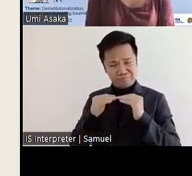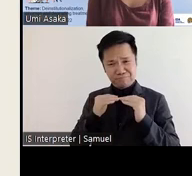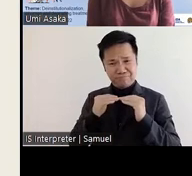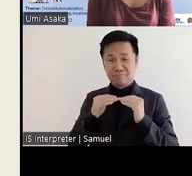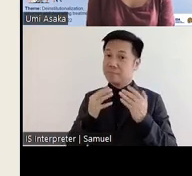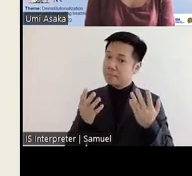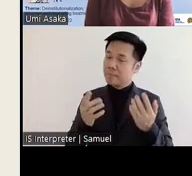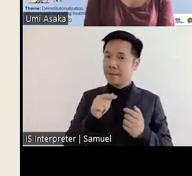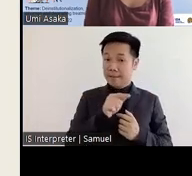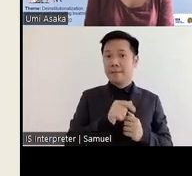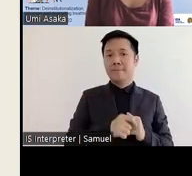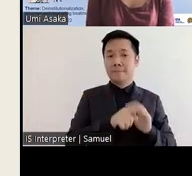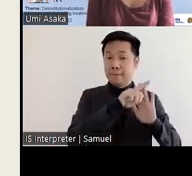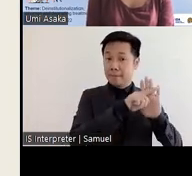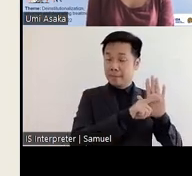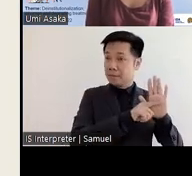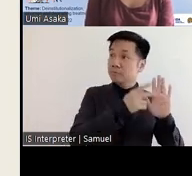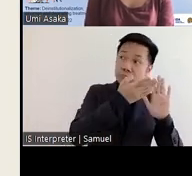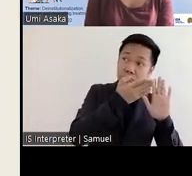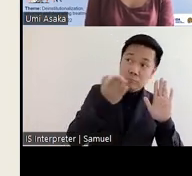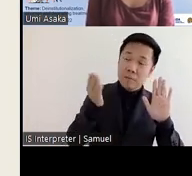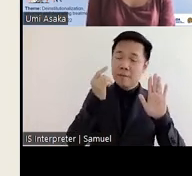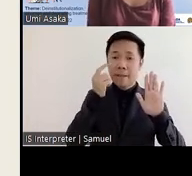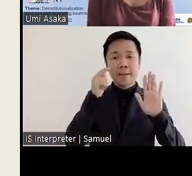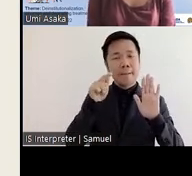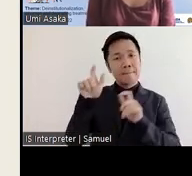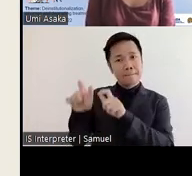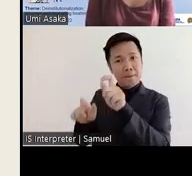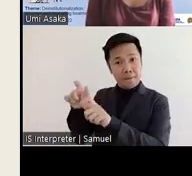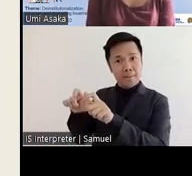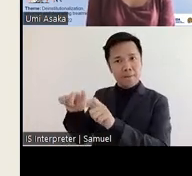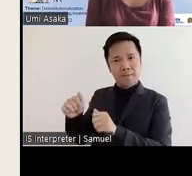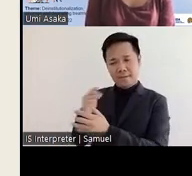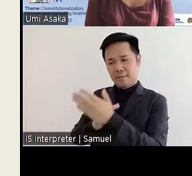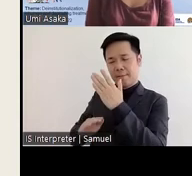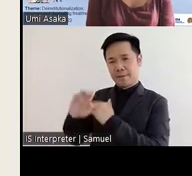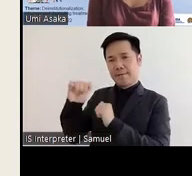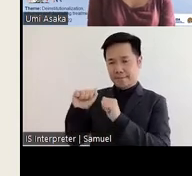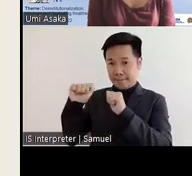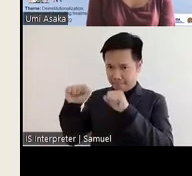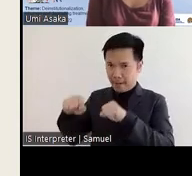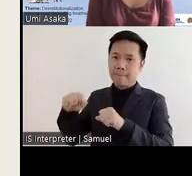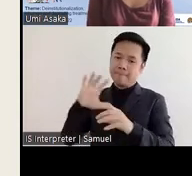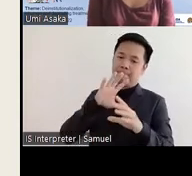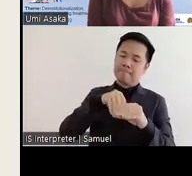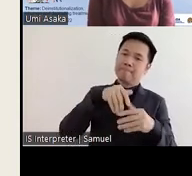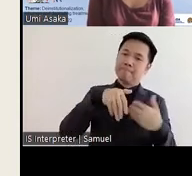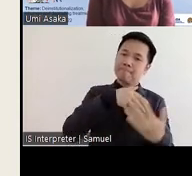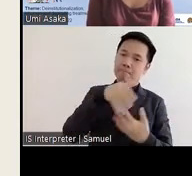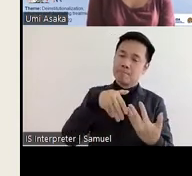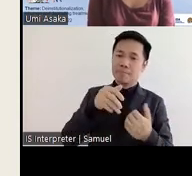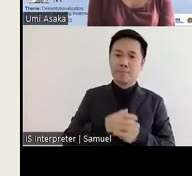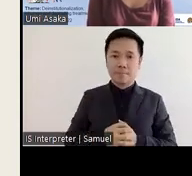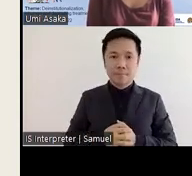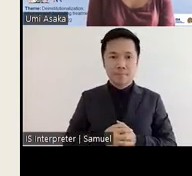Japan that disabled people can live in the community. Around this time, a center for independent living was forming in